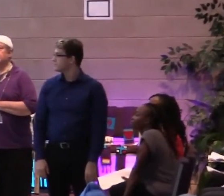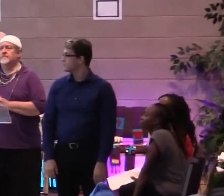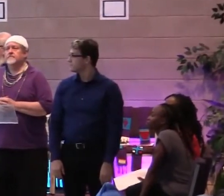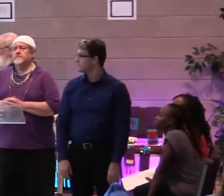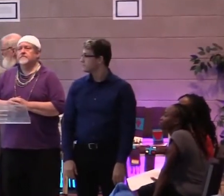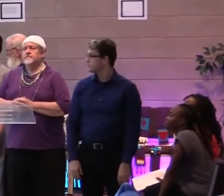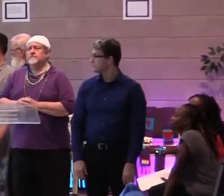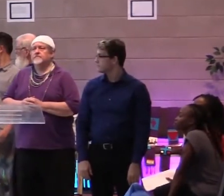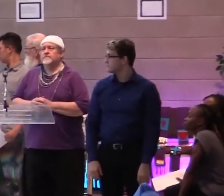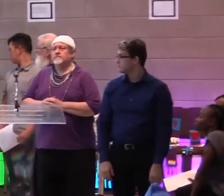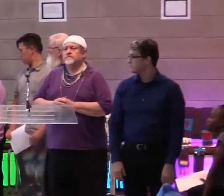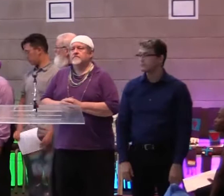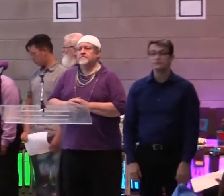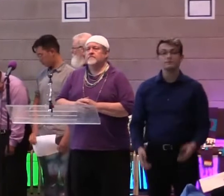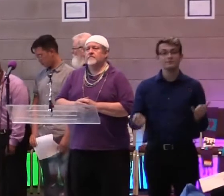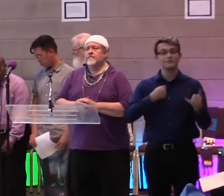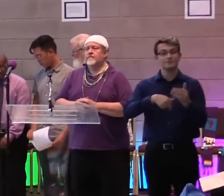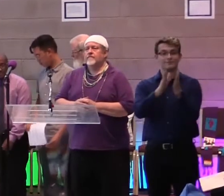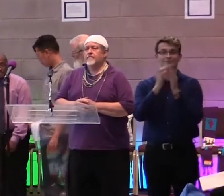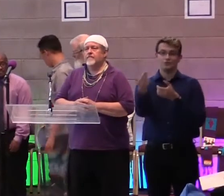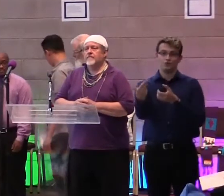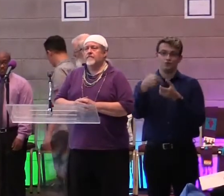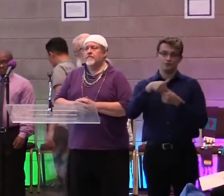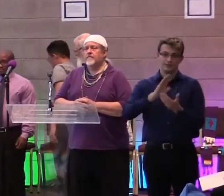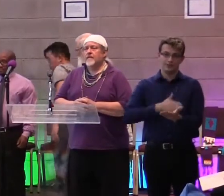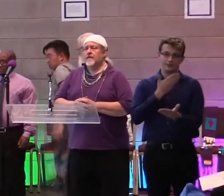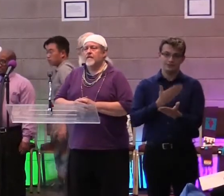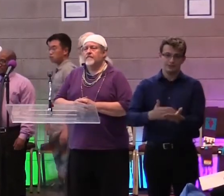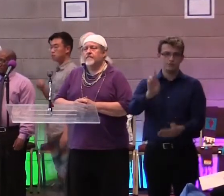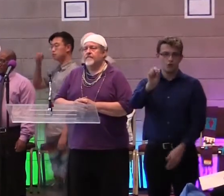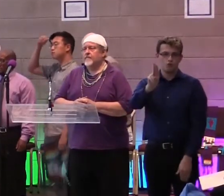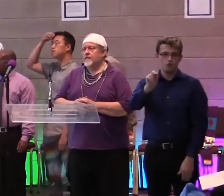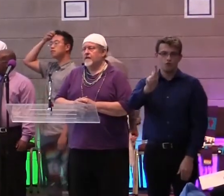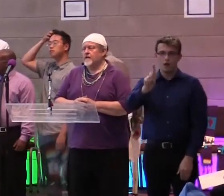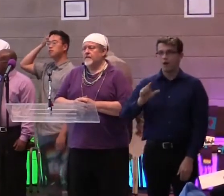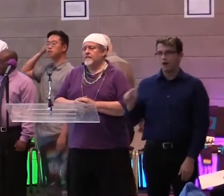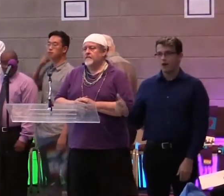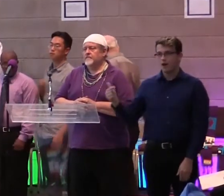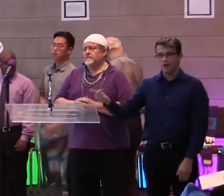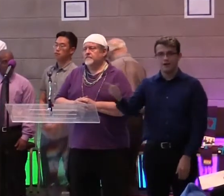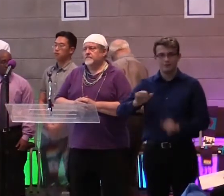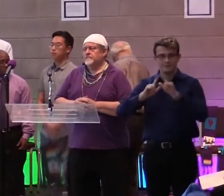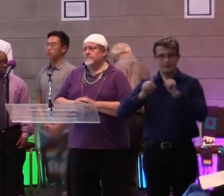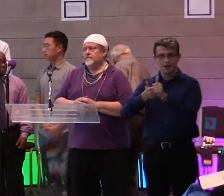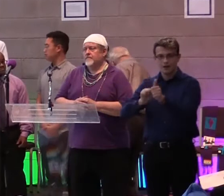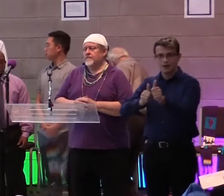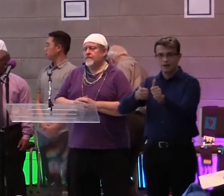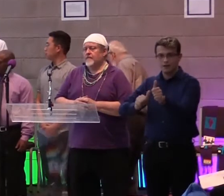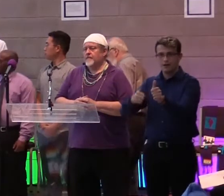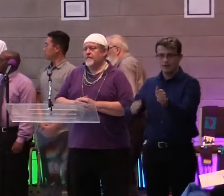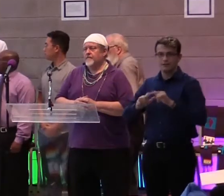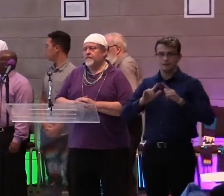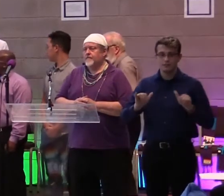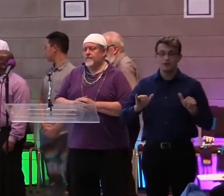We're going to invite you in a moment to join us in this round. We're going to do it for you, and then we're going to invite you to join us. The words are, may